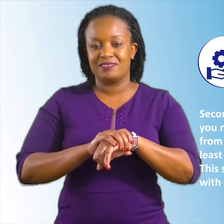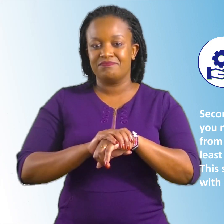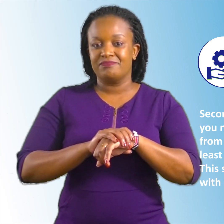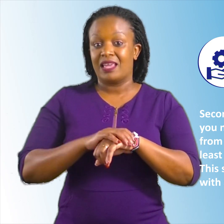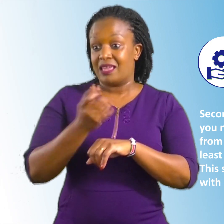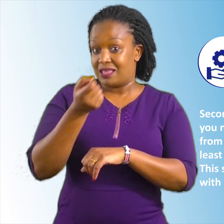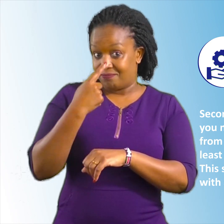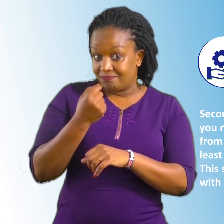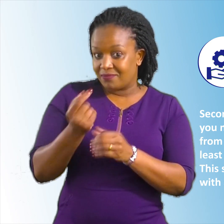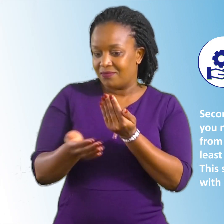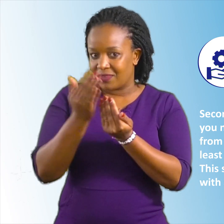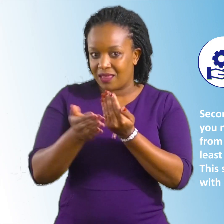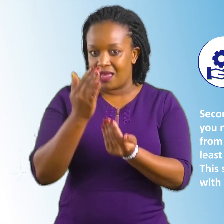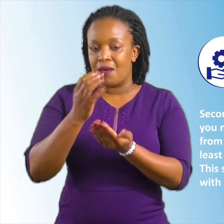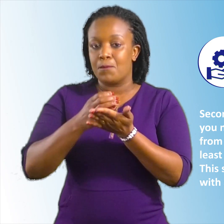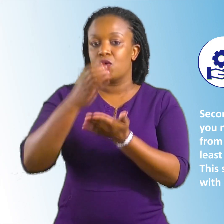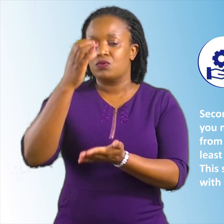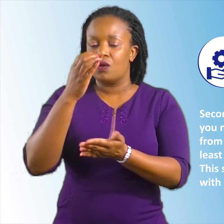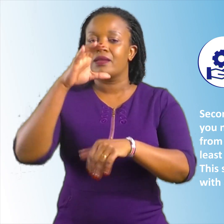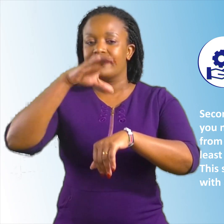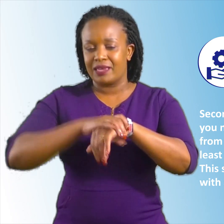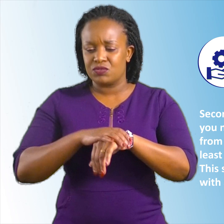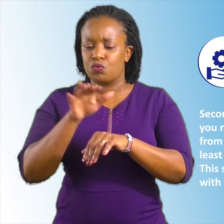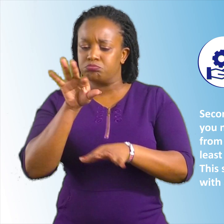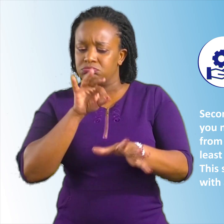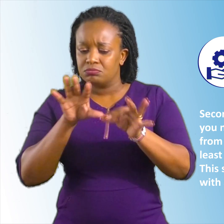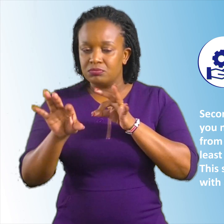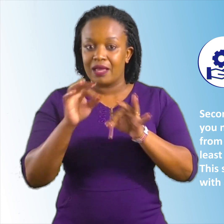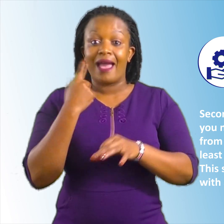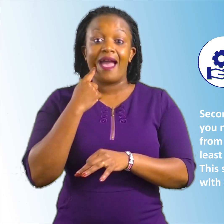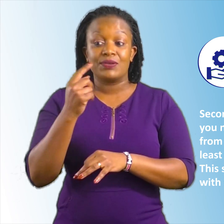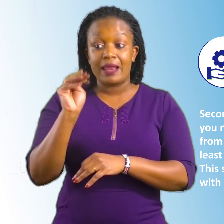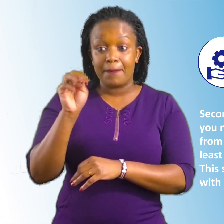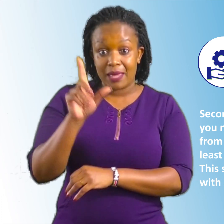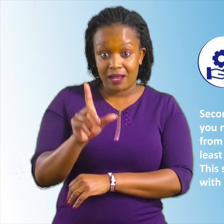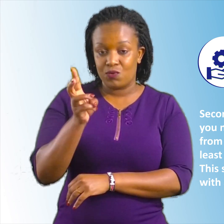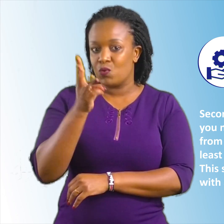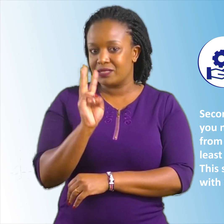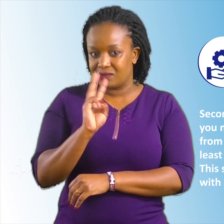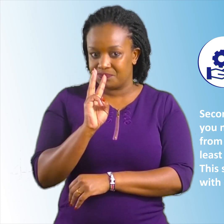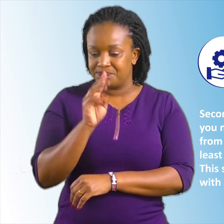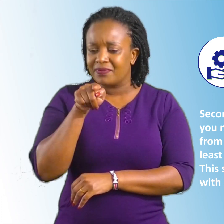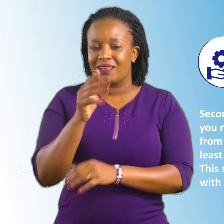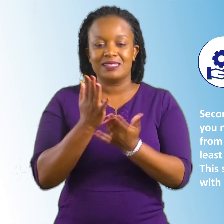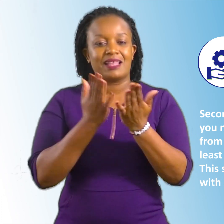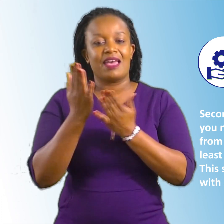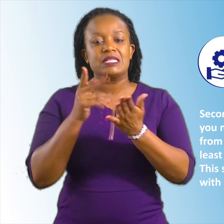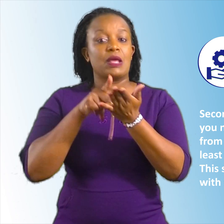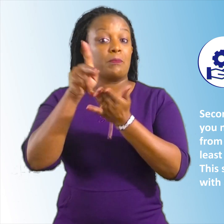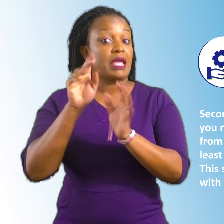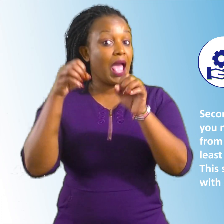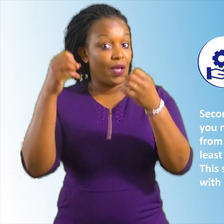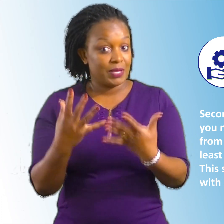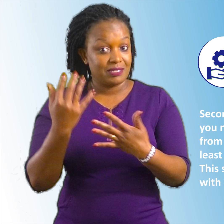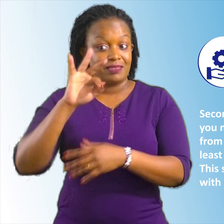bottle from our lab and use it to sample at least 100 milliliters of water. This service will cost